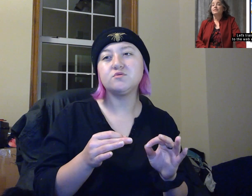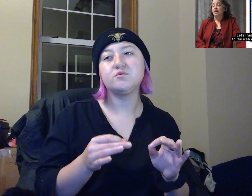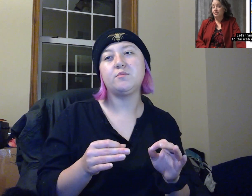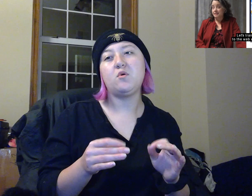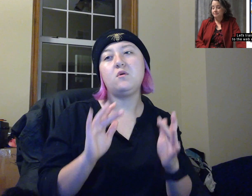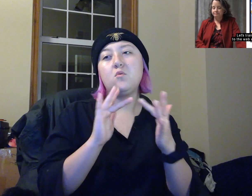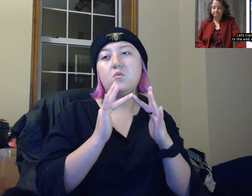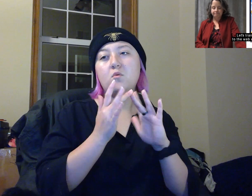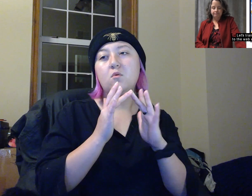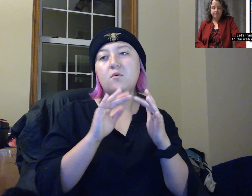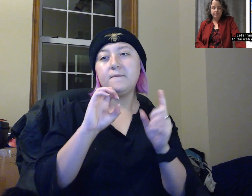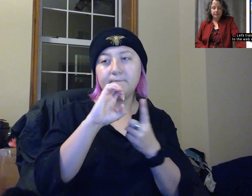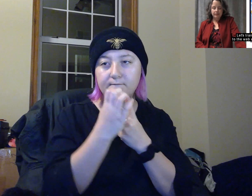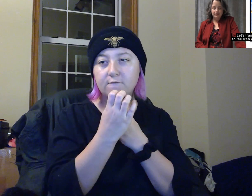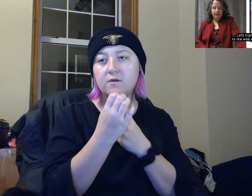web environment.